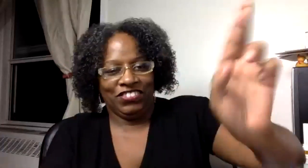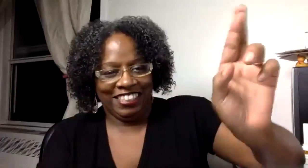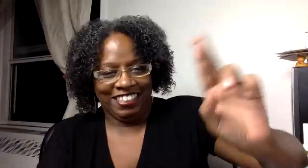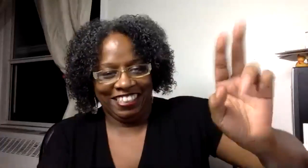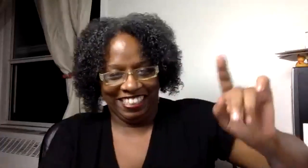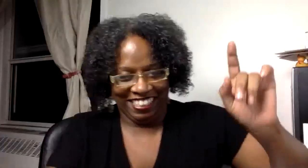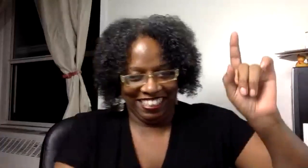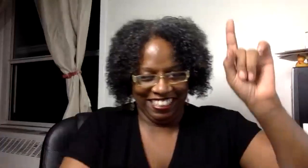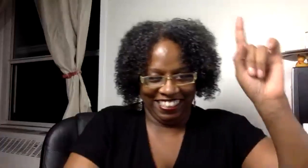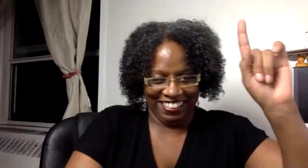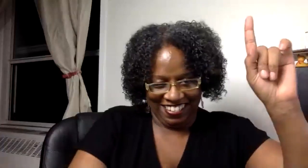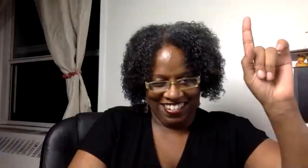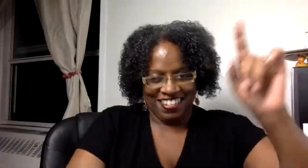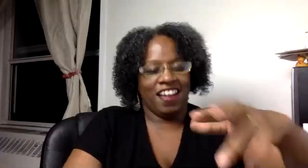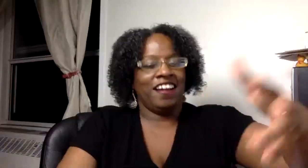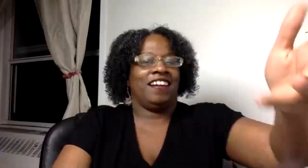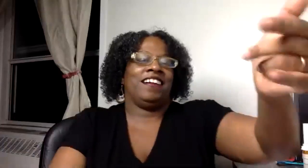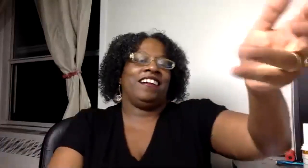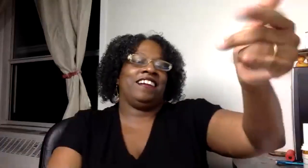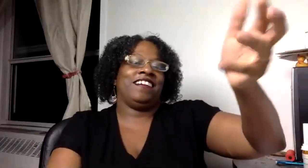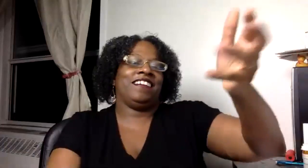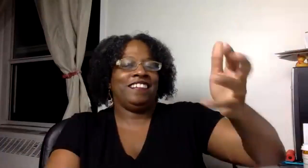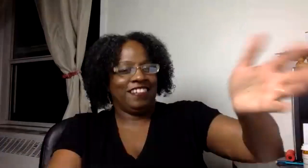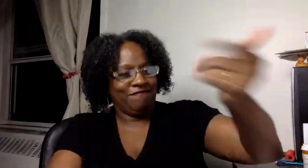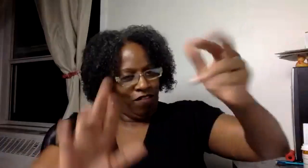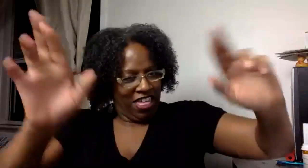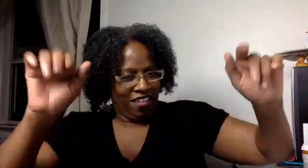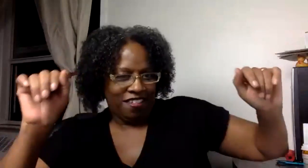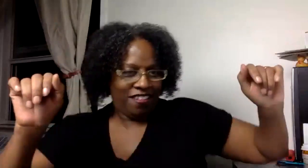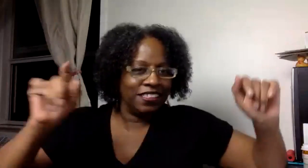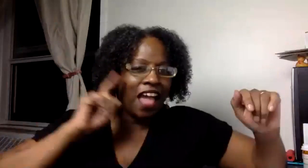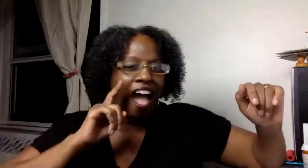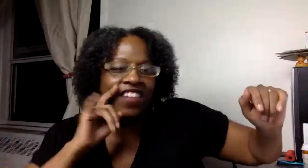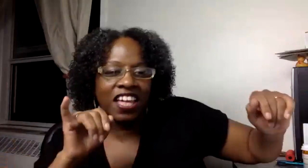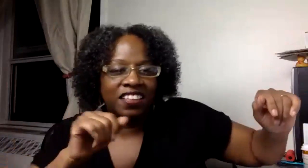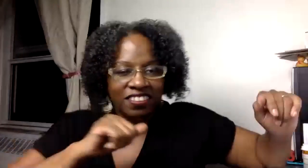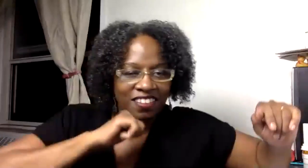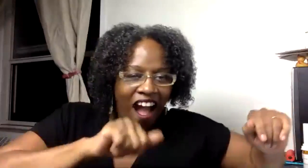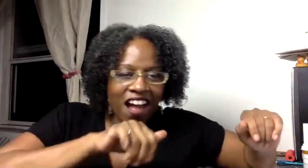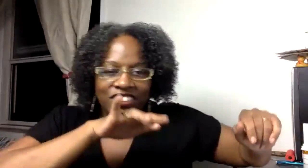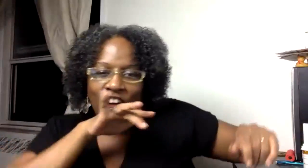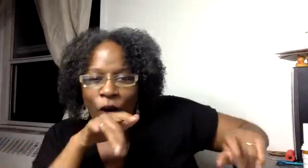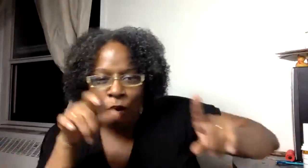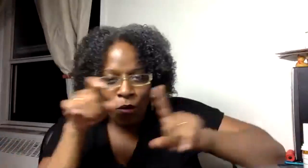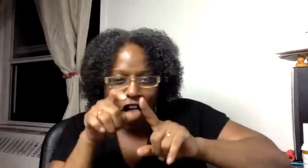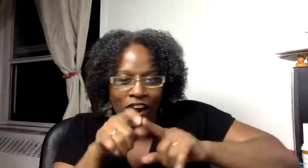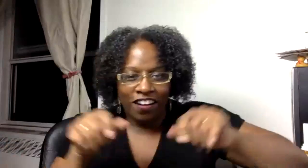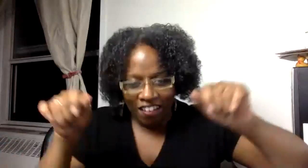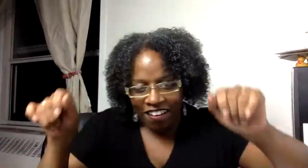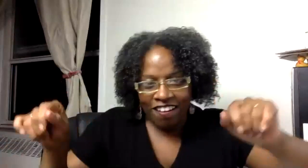Yeah, go ahead. Go. Don't be shy. Don't worry. Everyone here in the audience in the Zoom, we all support you. Come on. You ready? Come on, sign with me. Deaf is not a dirty word.